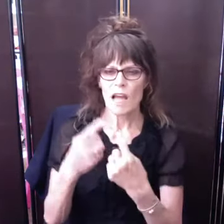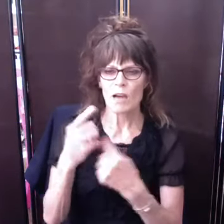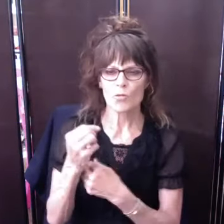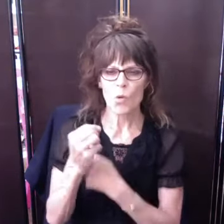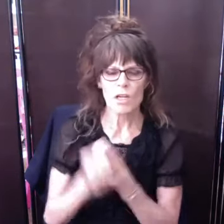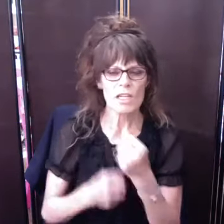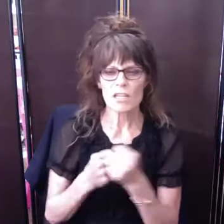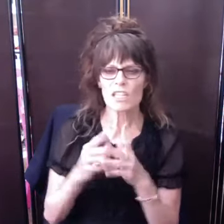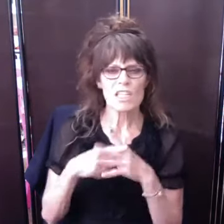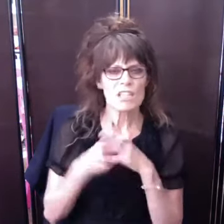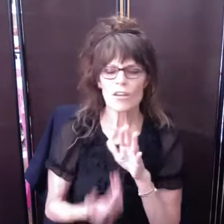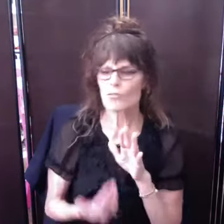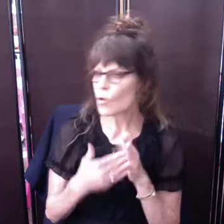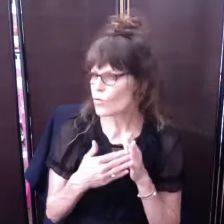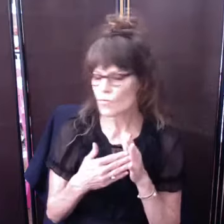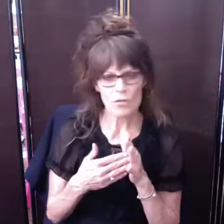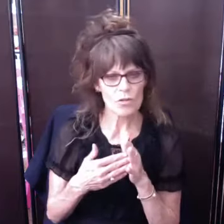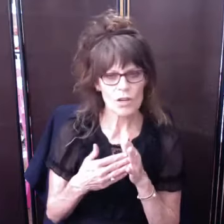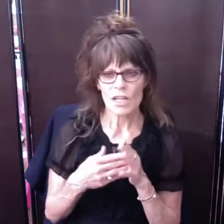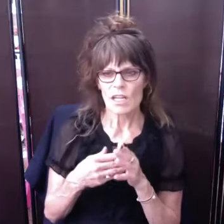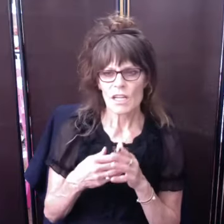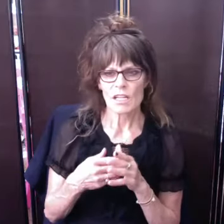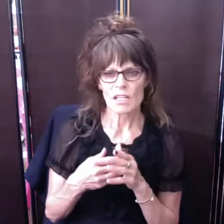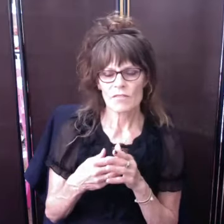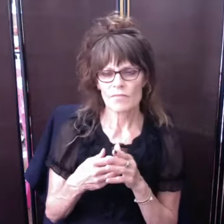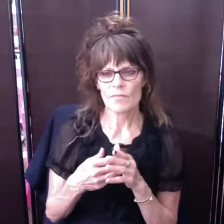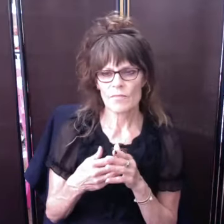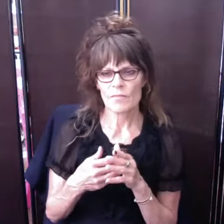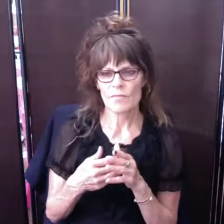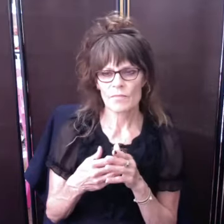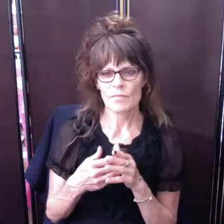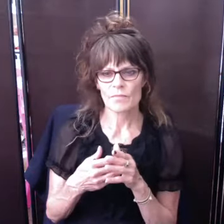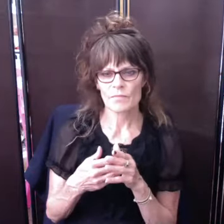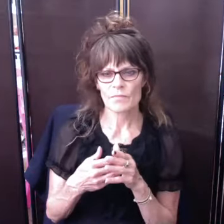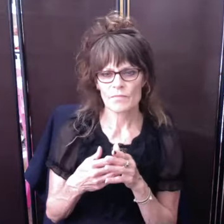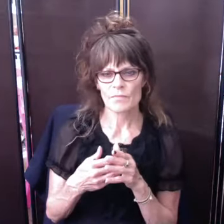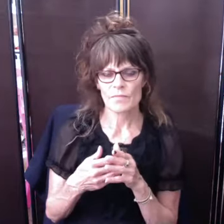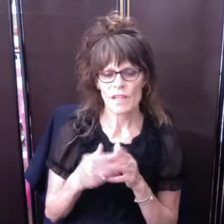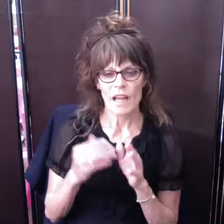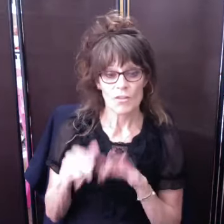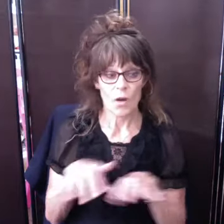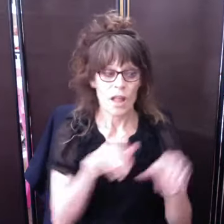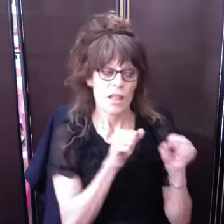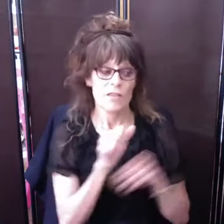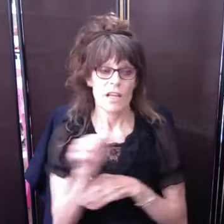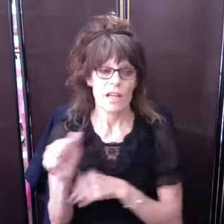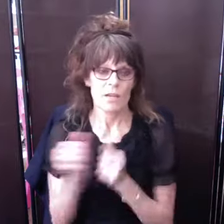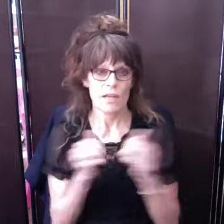starts over again. But I want to tell you, his godsend to the new man. I left my first AA meeting with no book, no